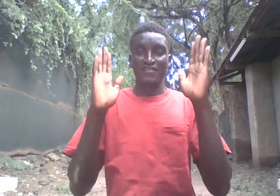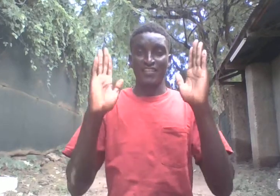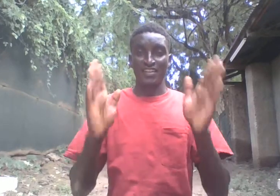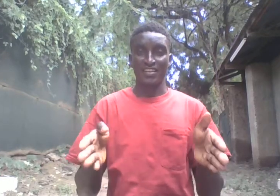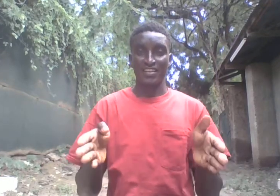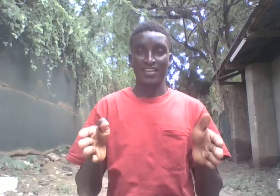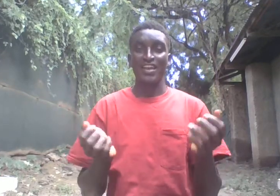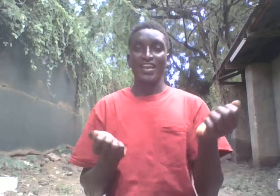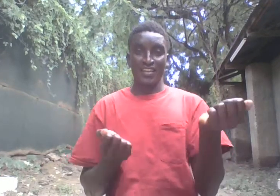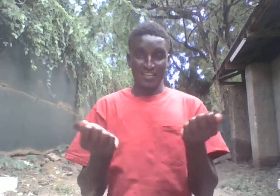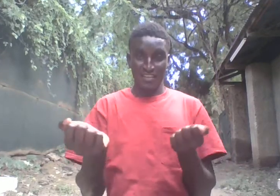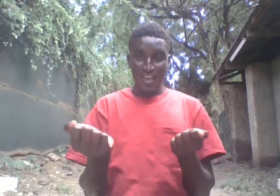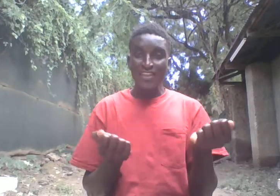driver, drive,